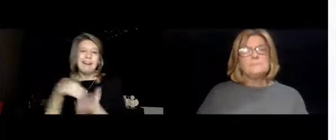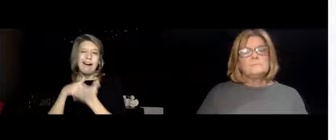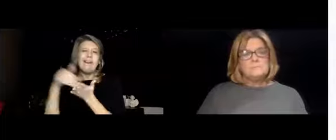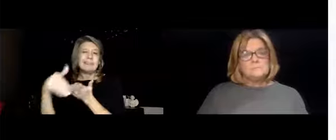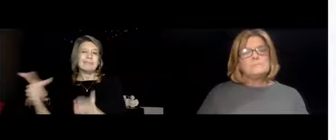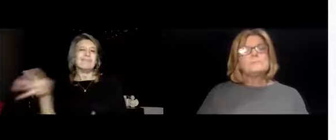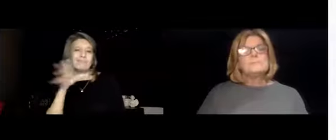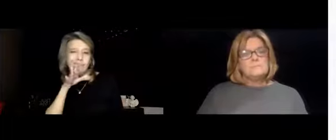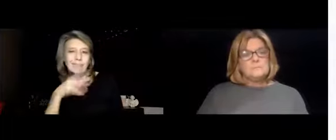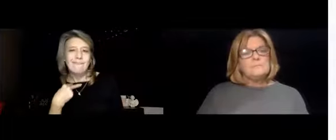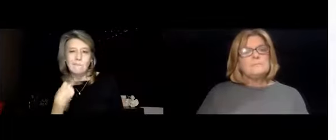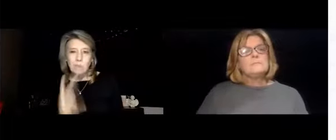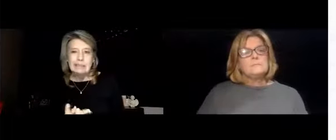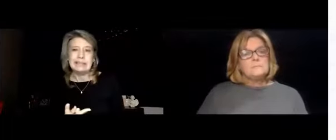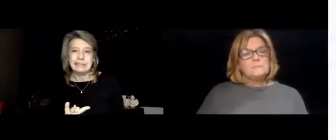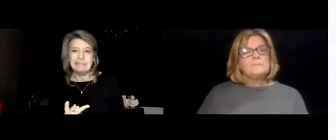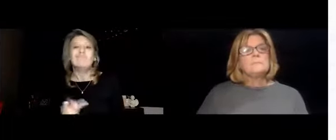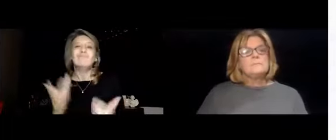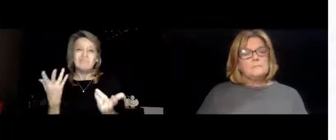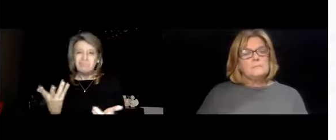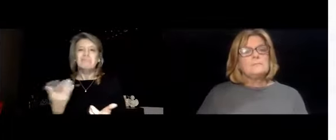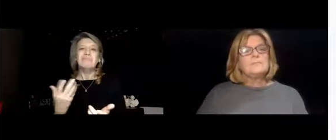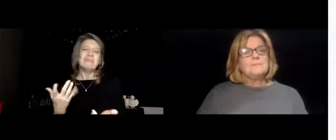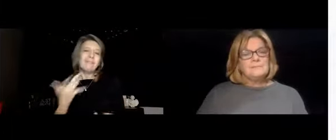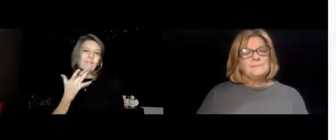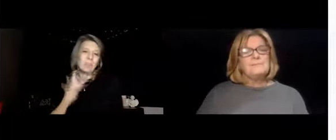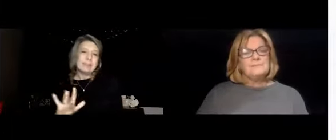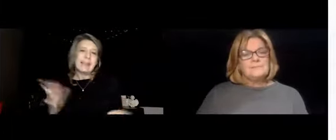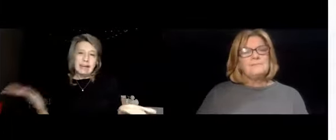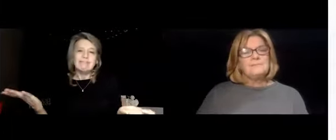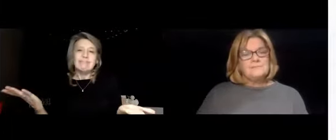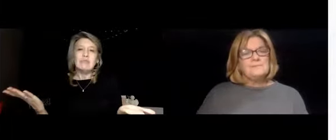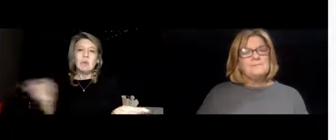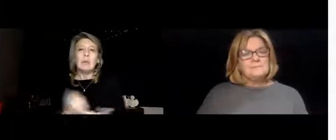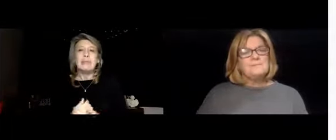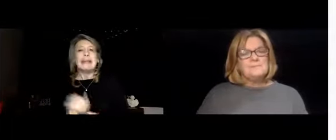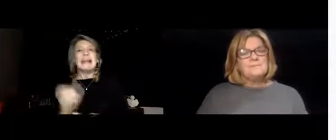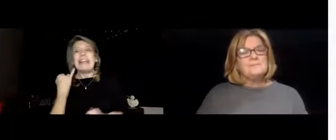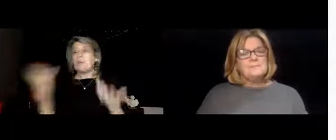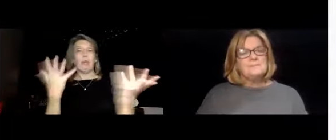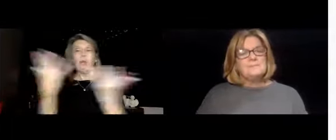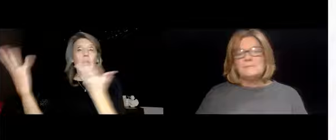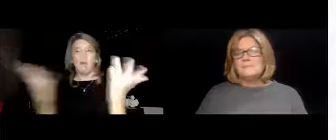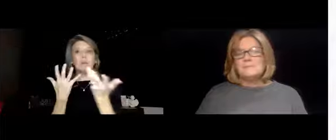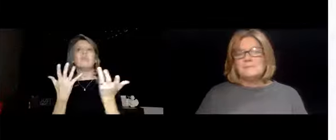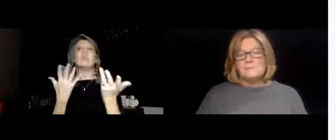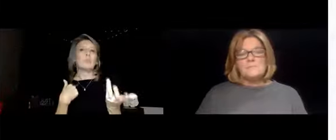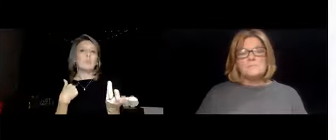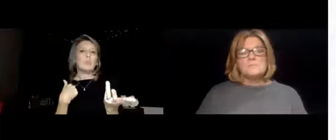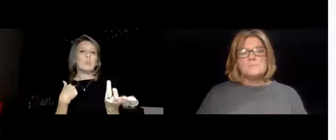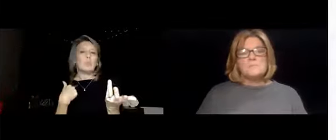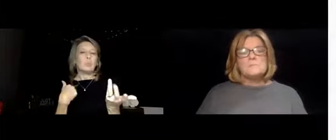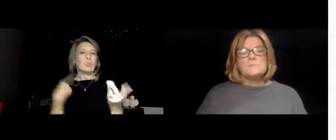yes. So she is hearing and she can do the voicing. Yeah. So we're fortunate in that aspect.